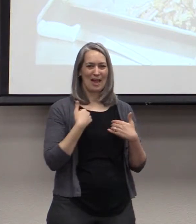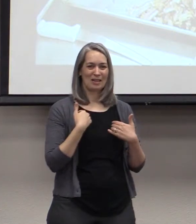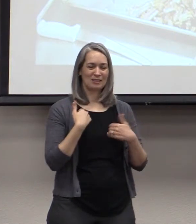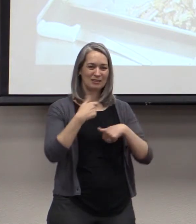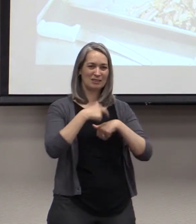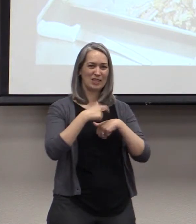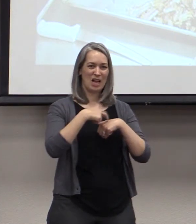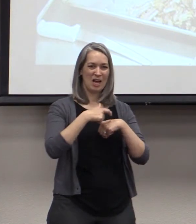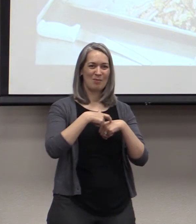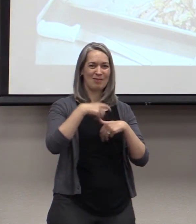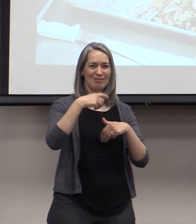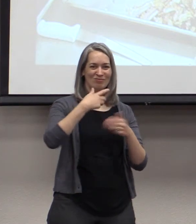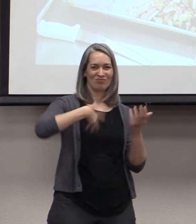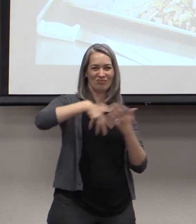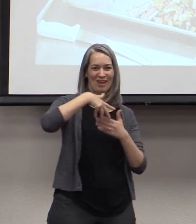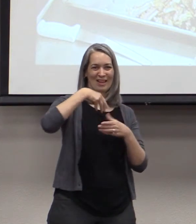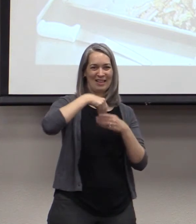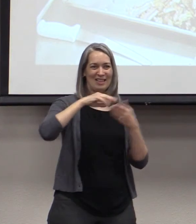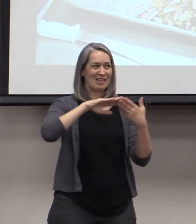that.